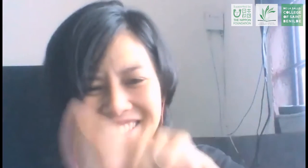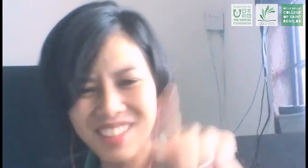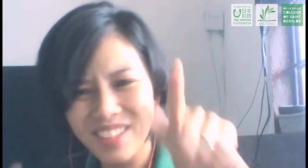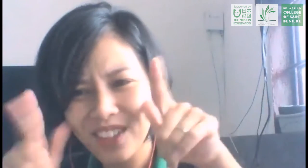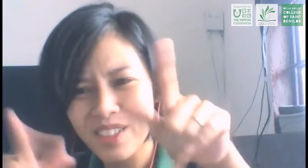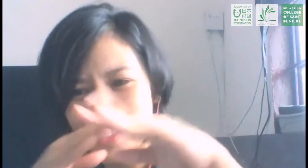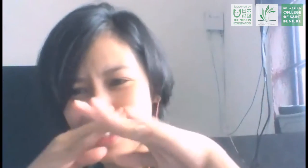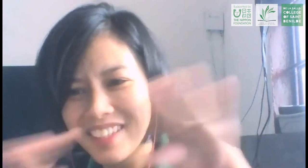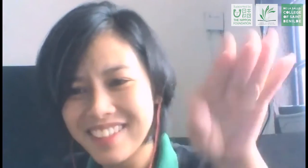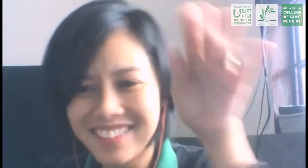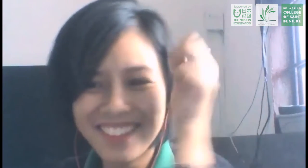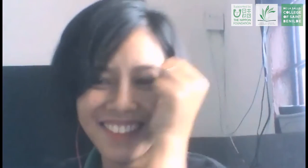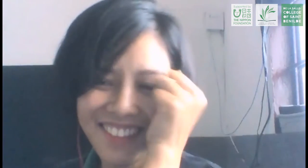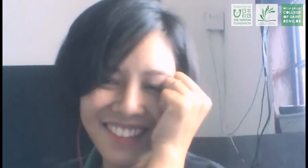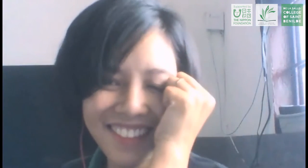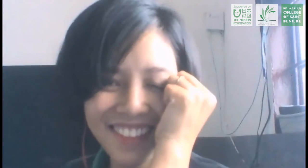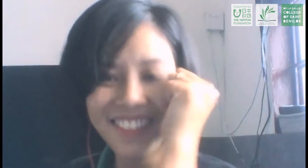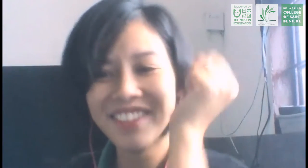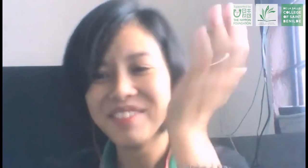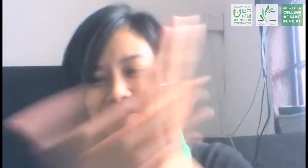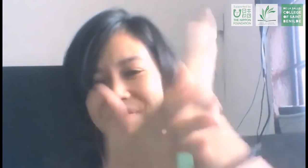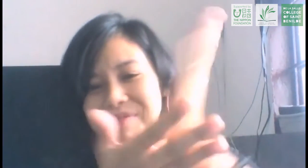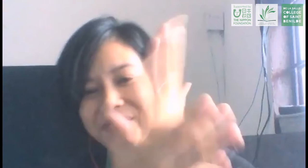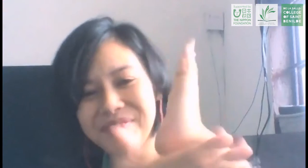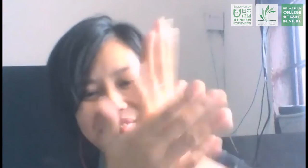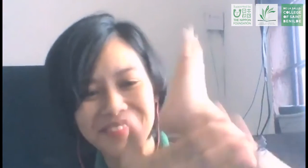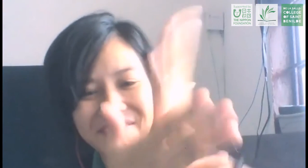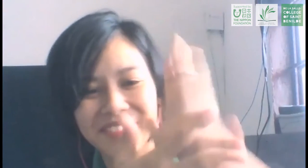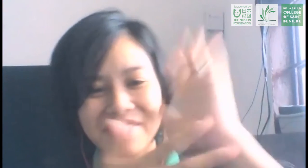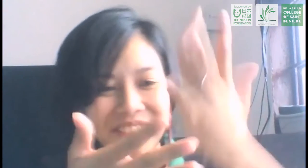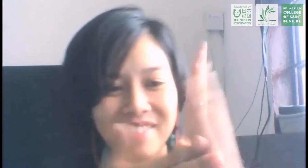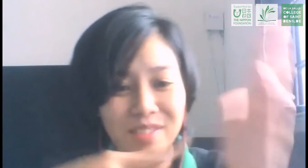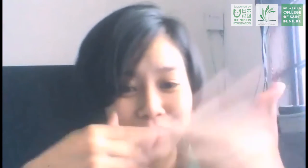So I see nobody signing at all.